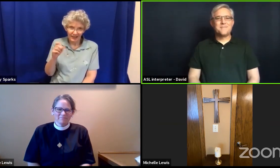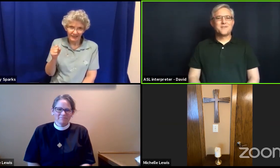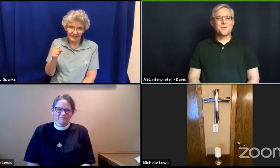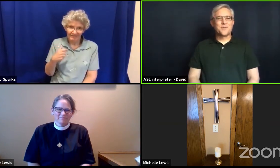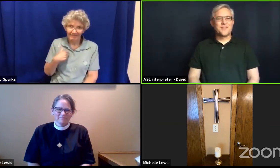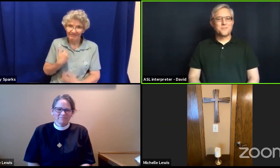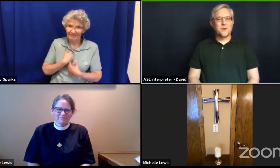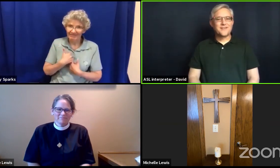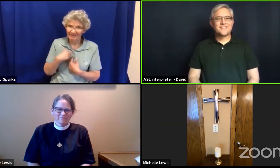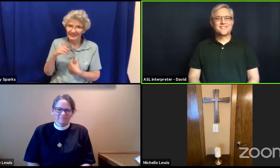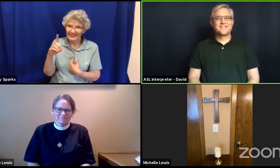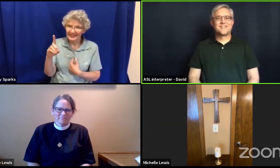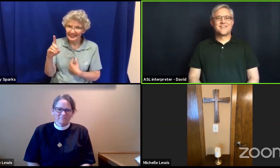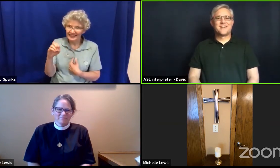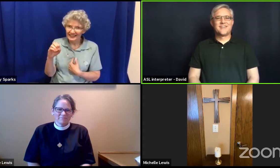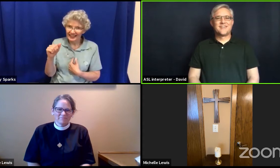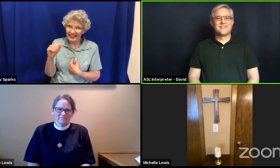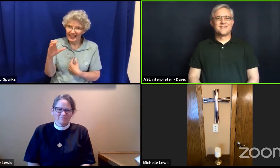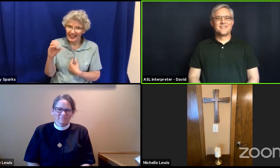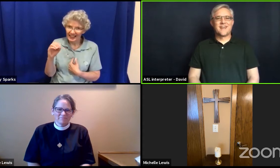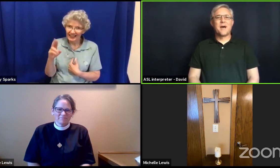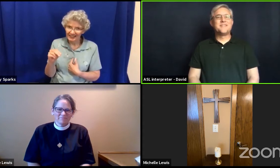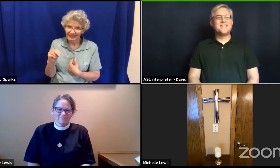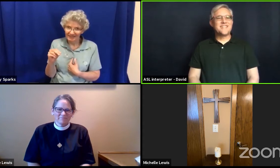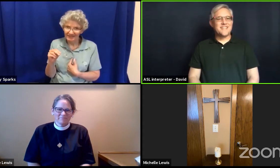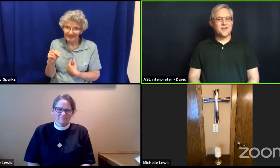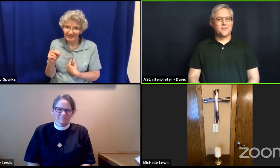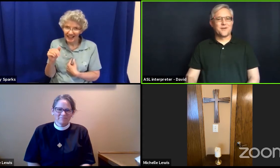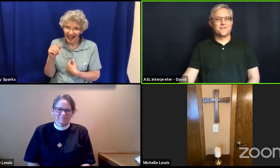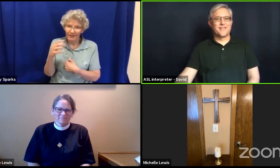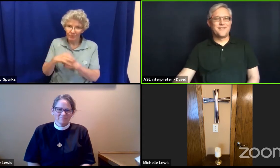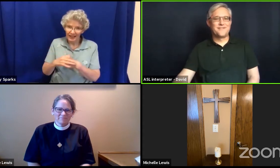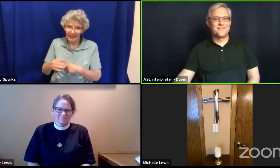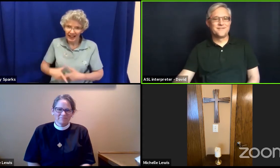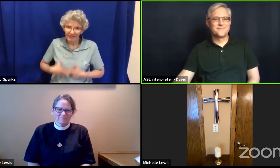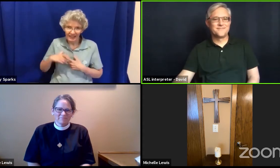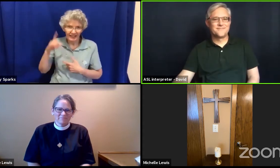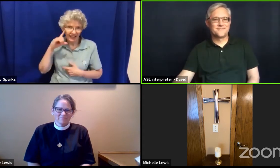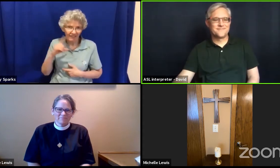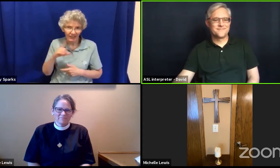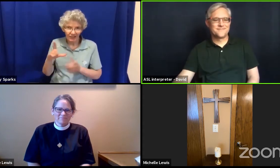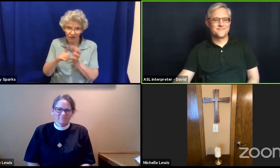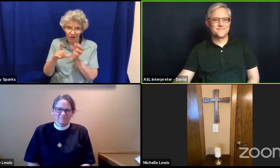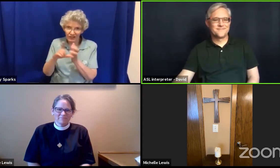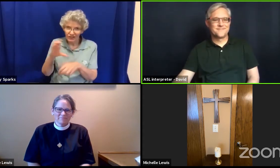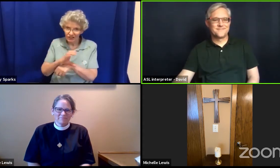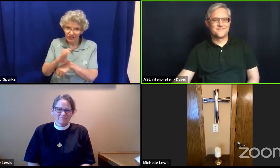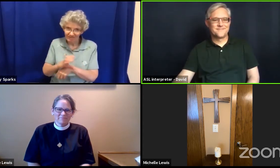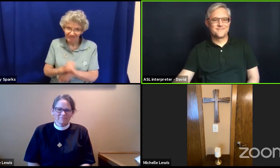My name is Dorothy Sparks. I'm a deacon here at Bread of Life.